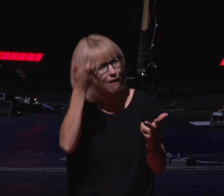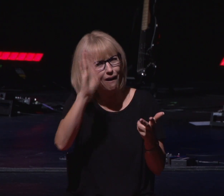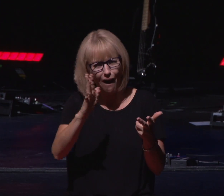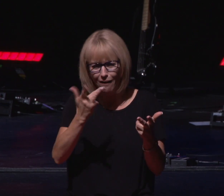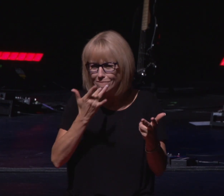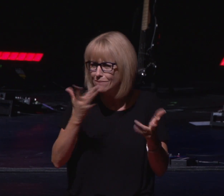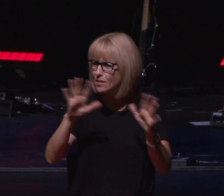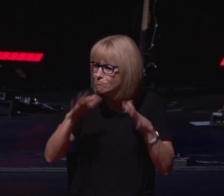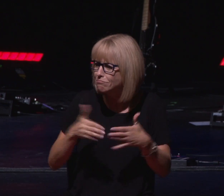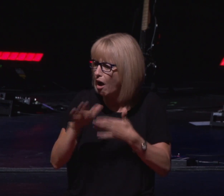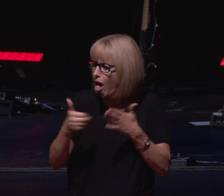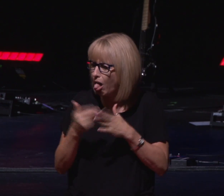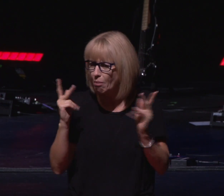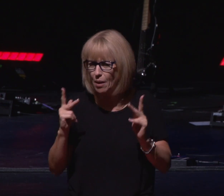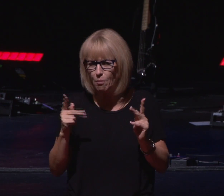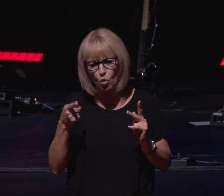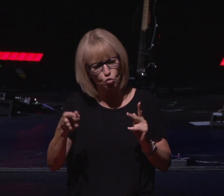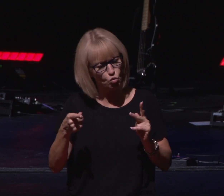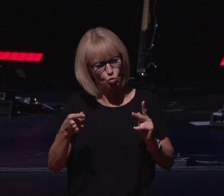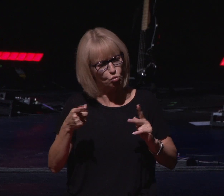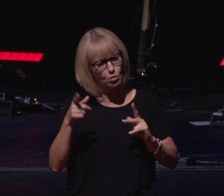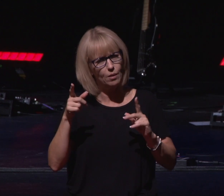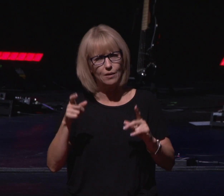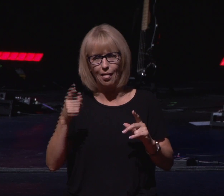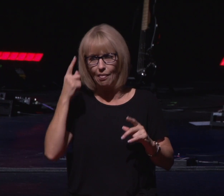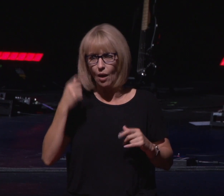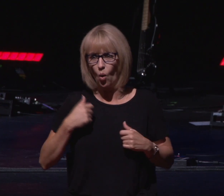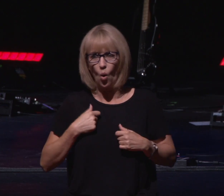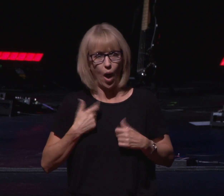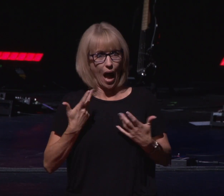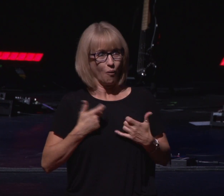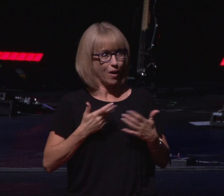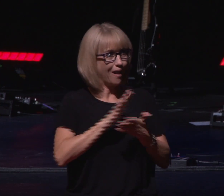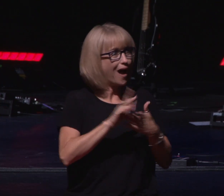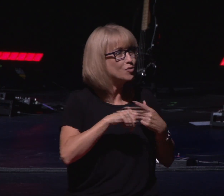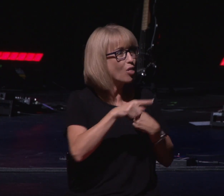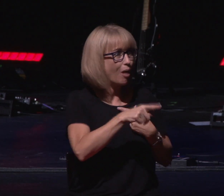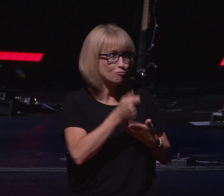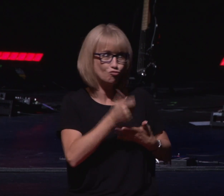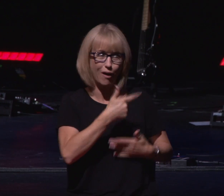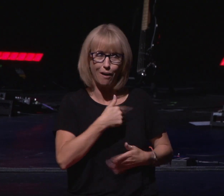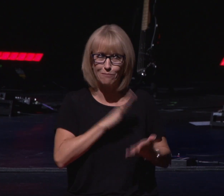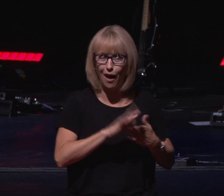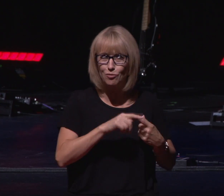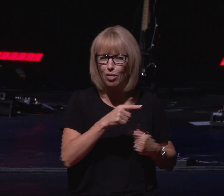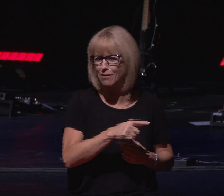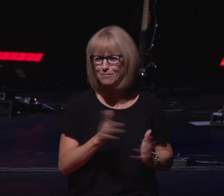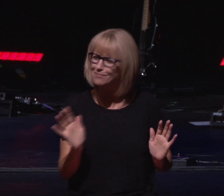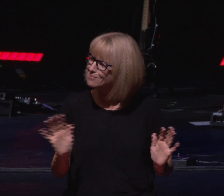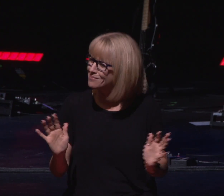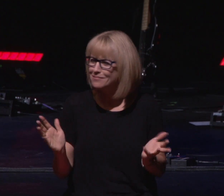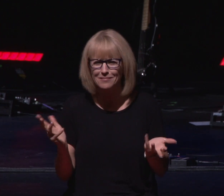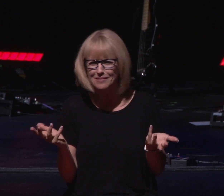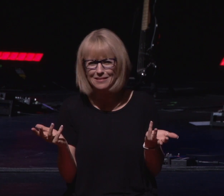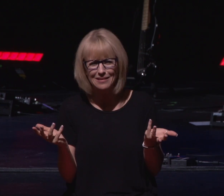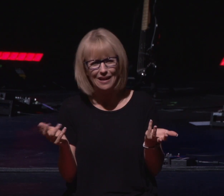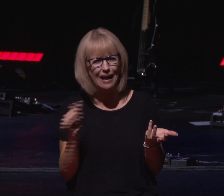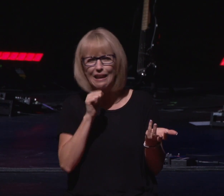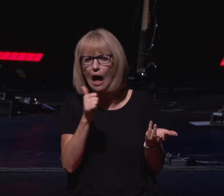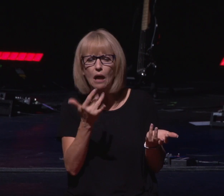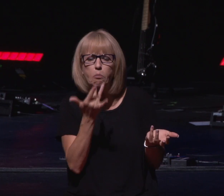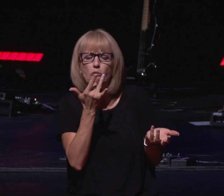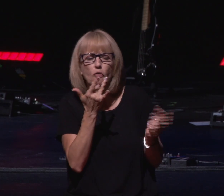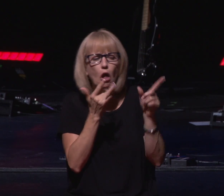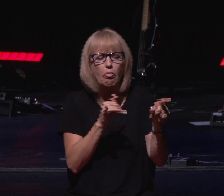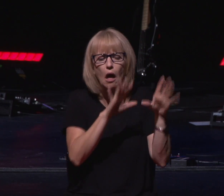so easily because there's people we want to be like and we wish we were. And he uses the phrases in there about don't show